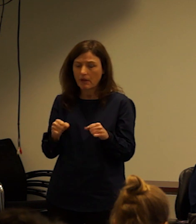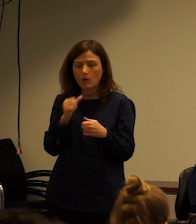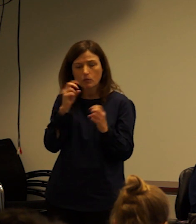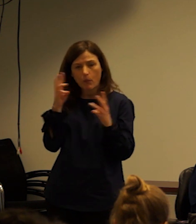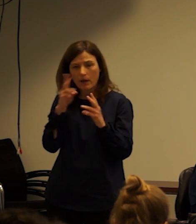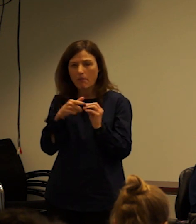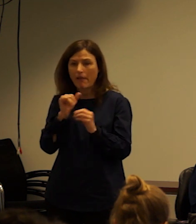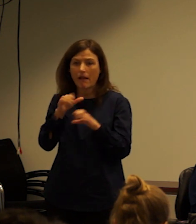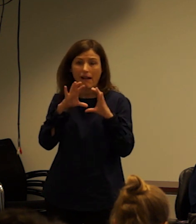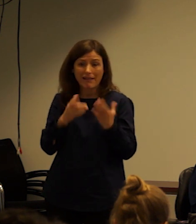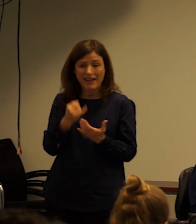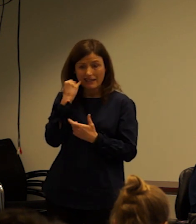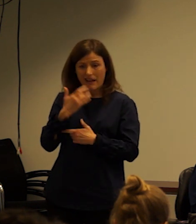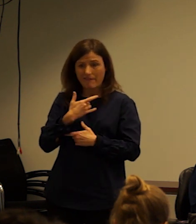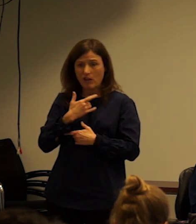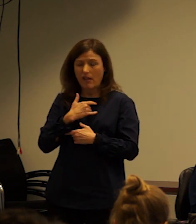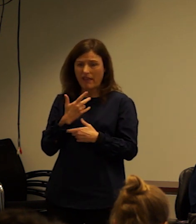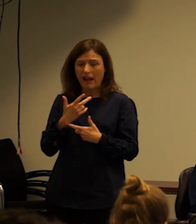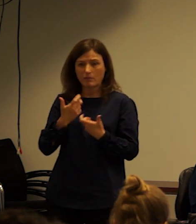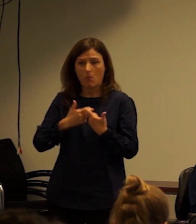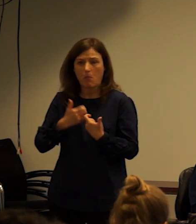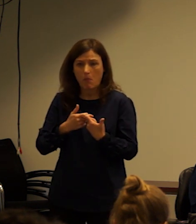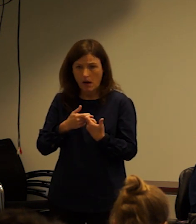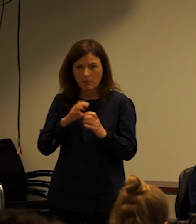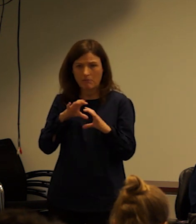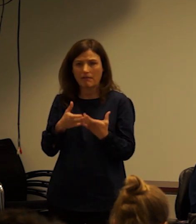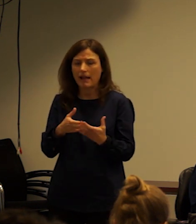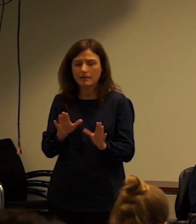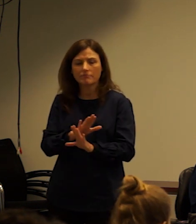know, the classes are a hindrance, ask Christine.